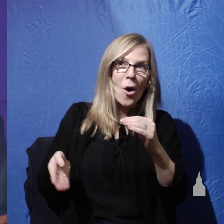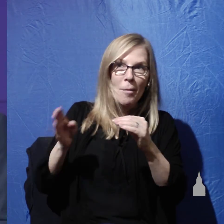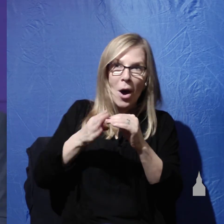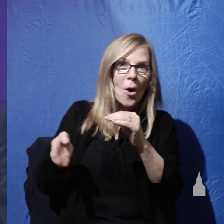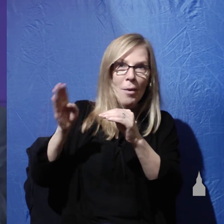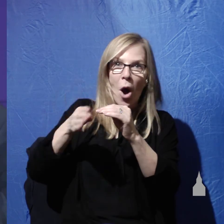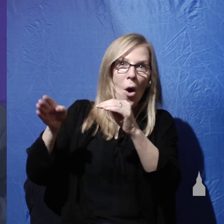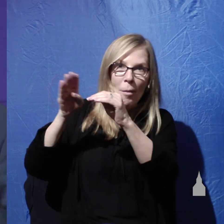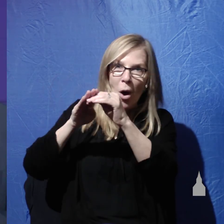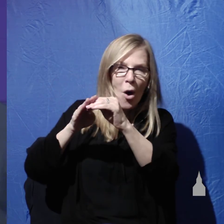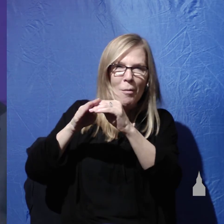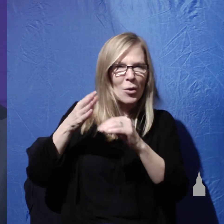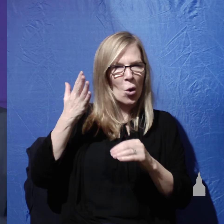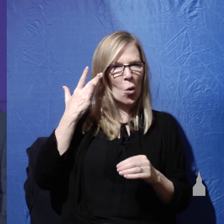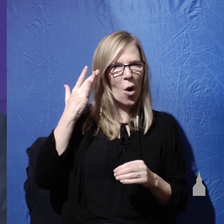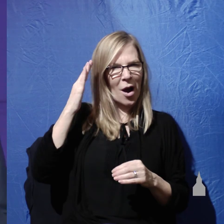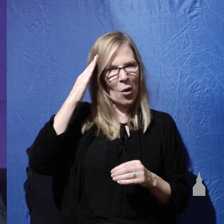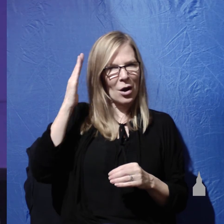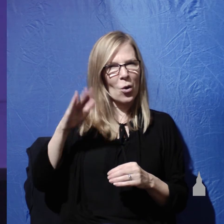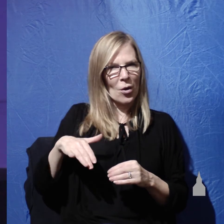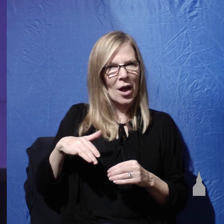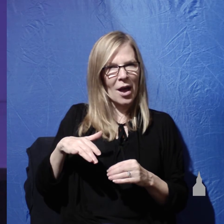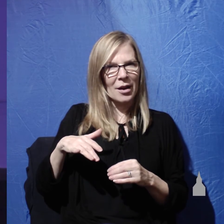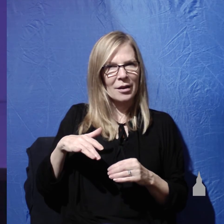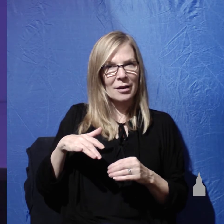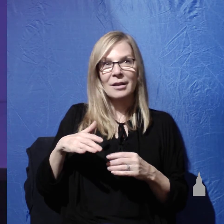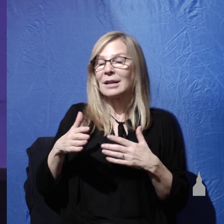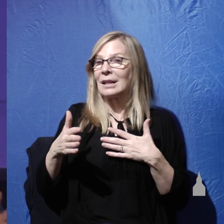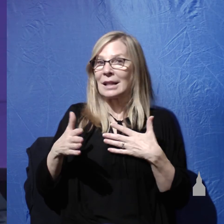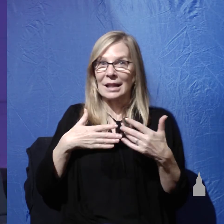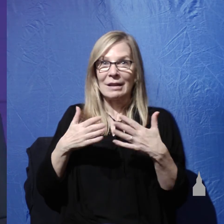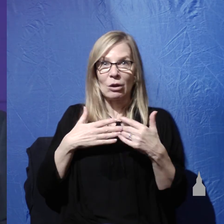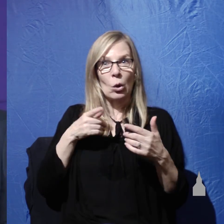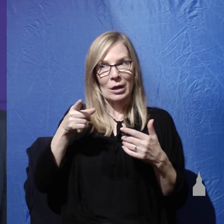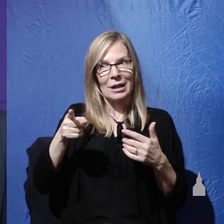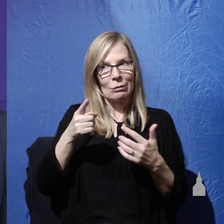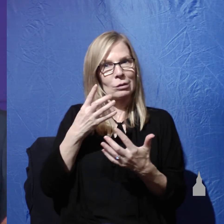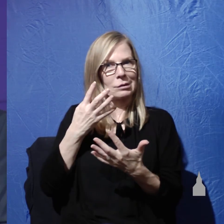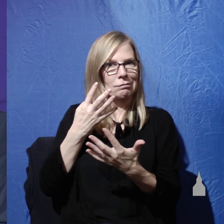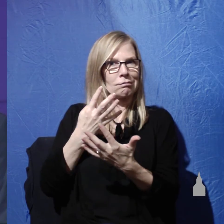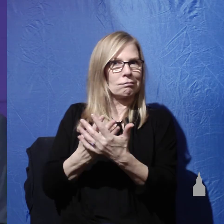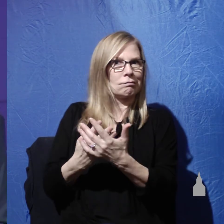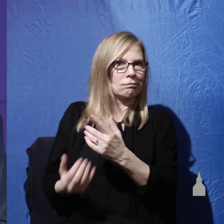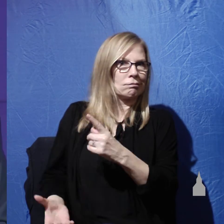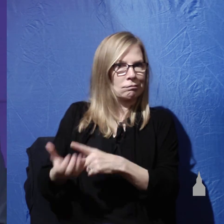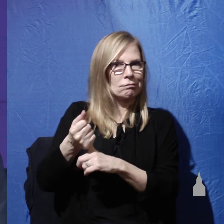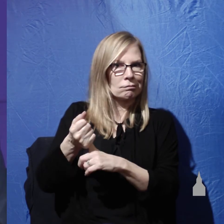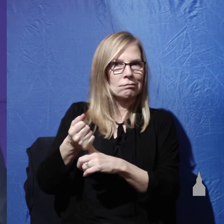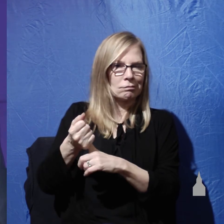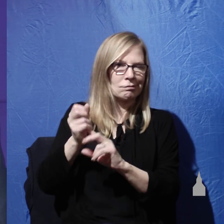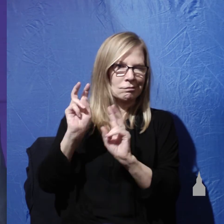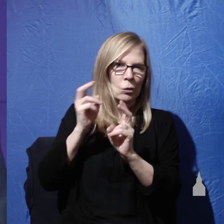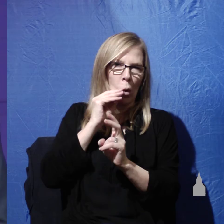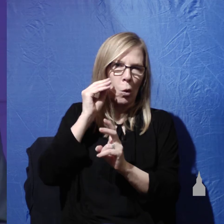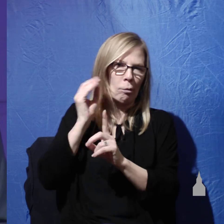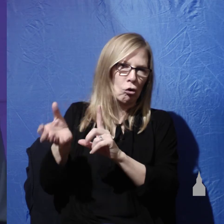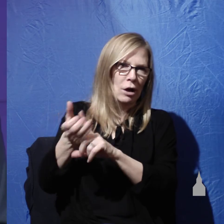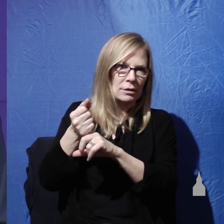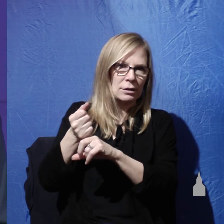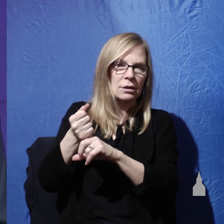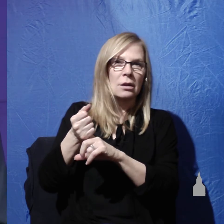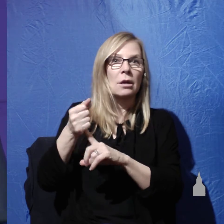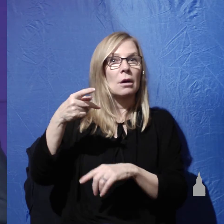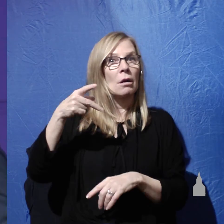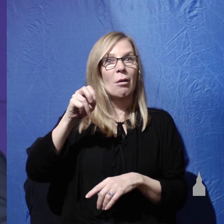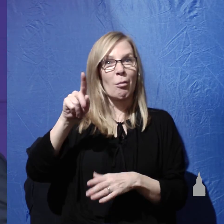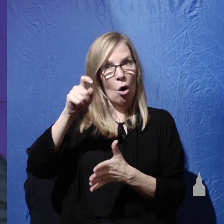do I say that? Because while under house arrest in a home, Paul wrote several